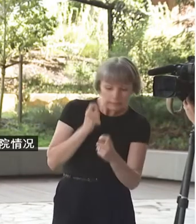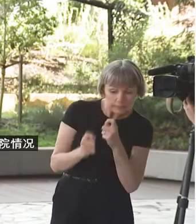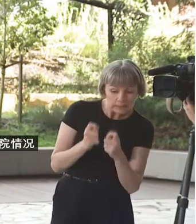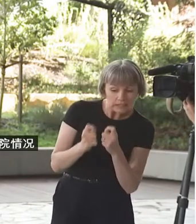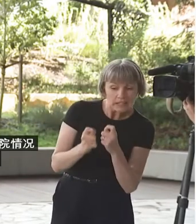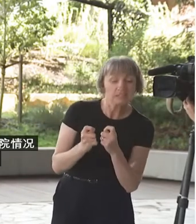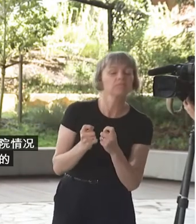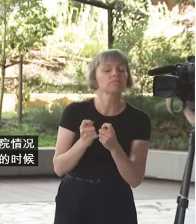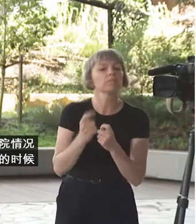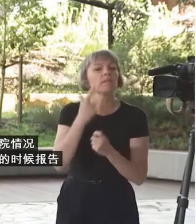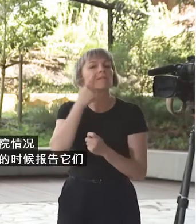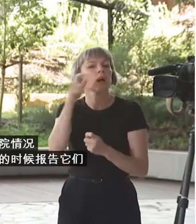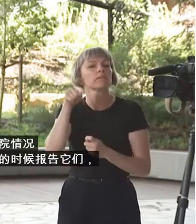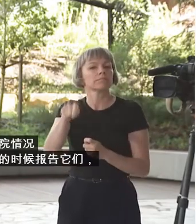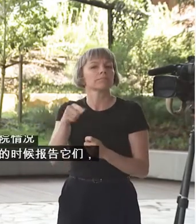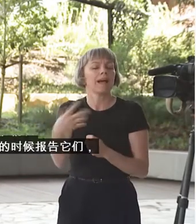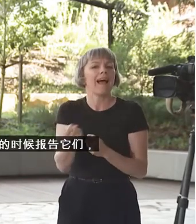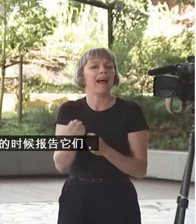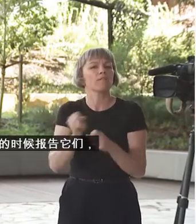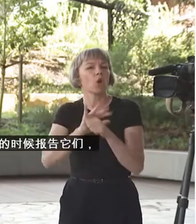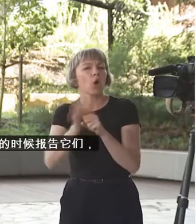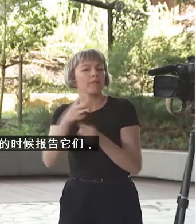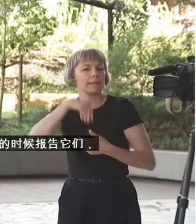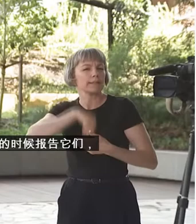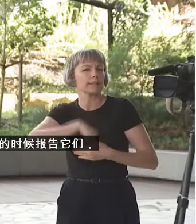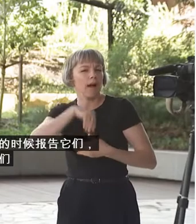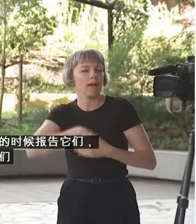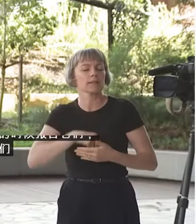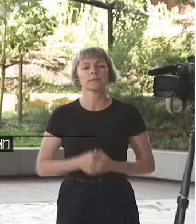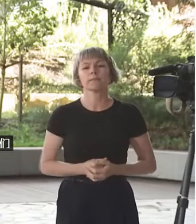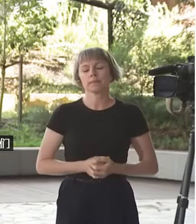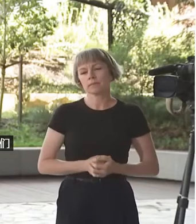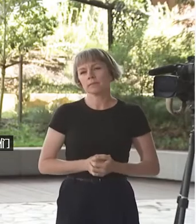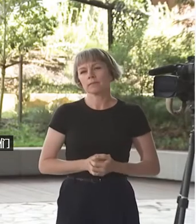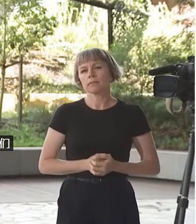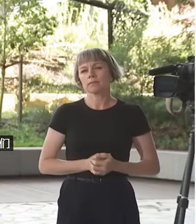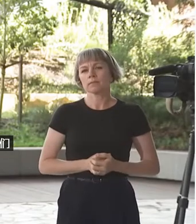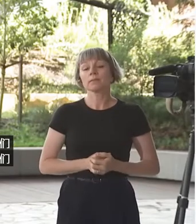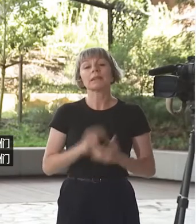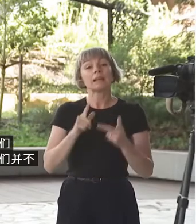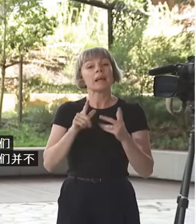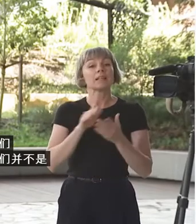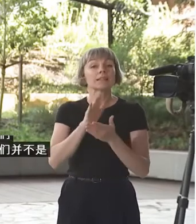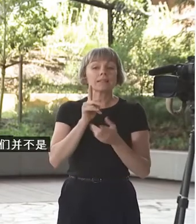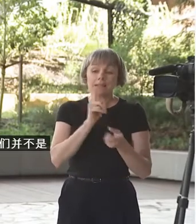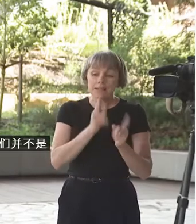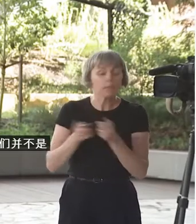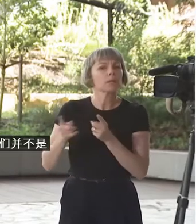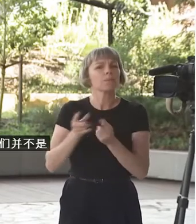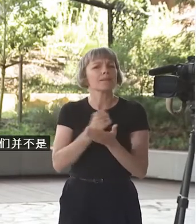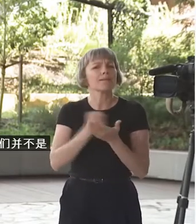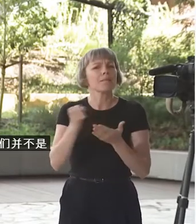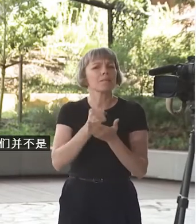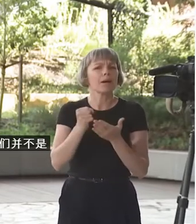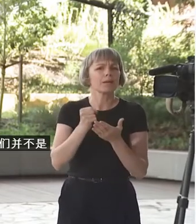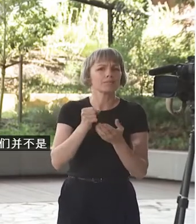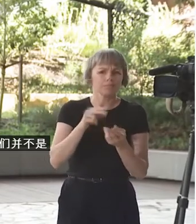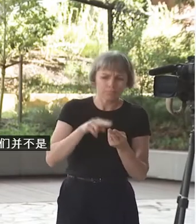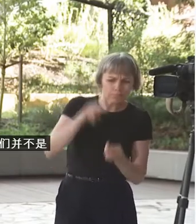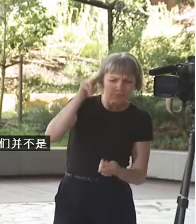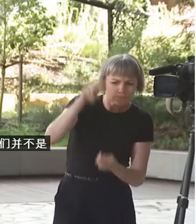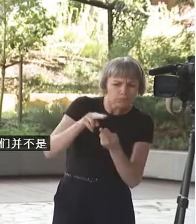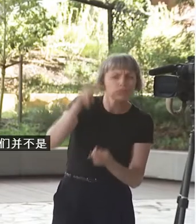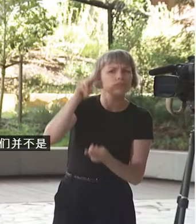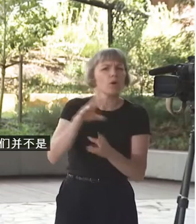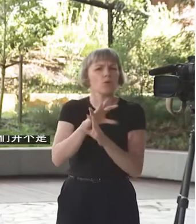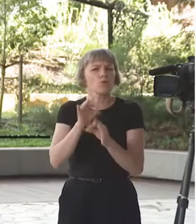coronial system, we will report them in due course. But it does mean that we're reporting cases, and we're not trying to say that they were directly caused